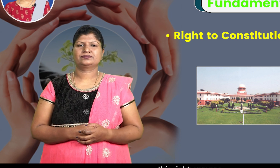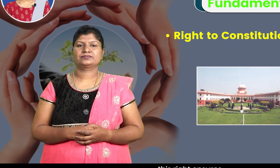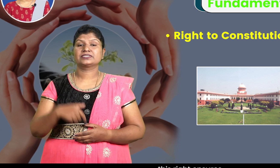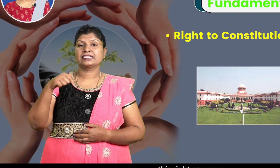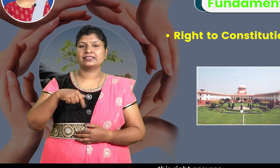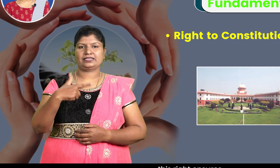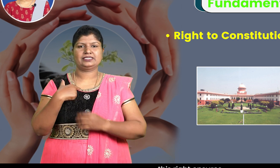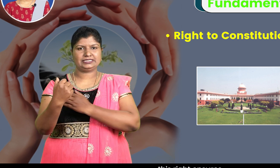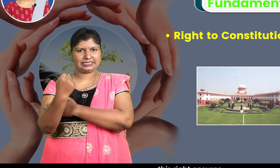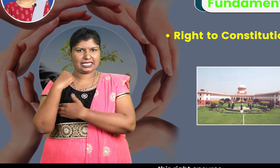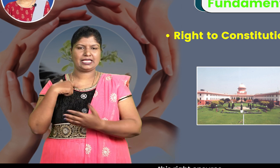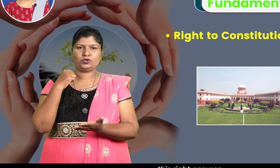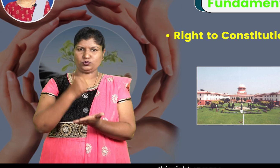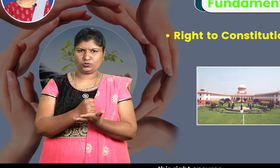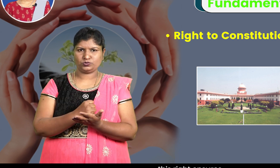This right ensures